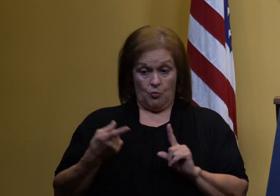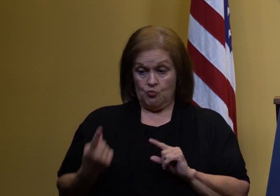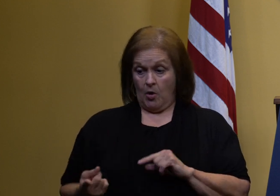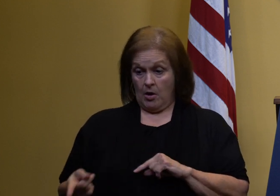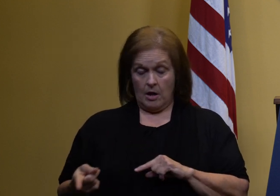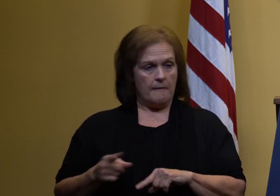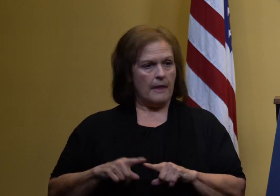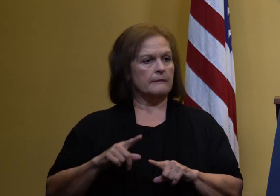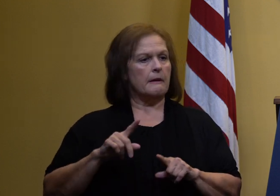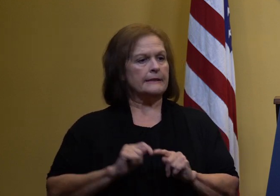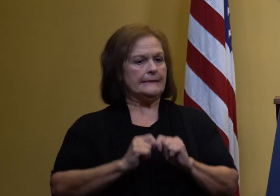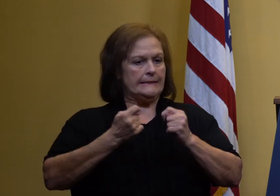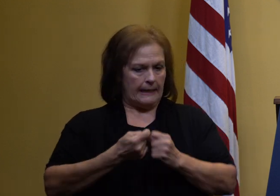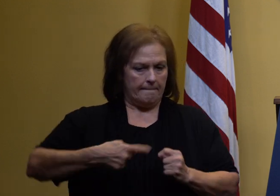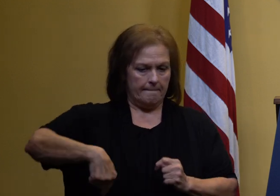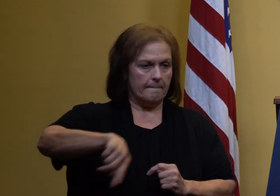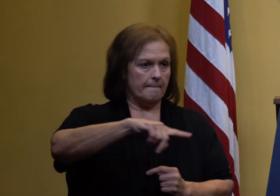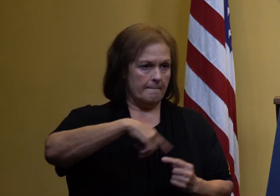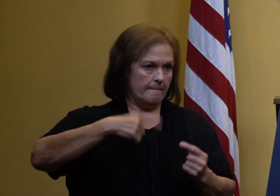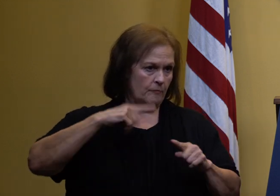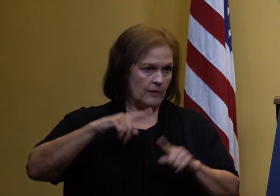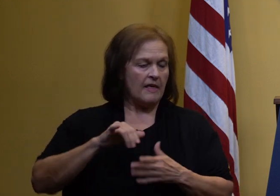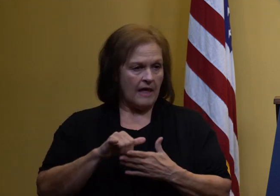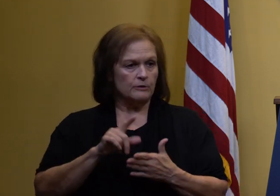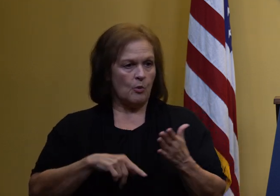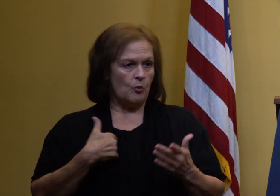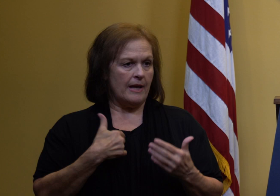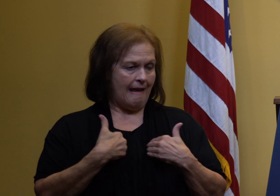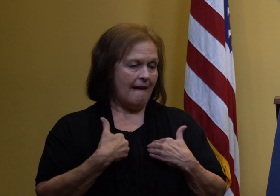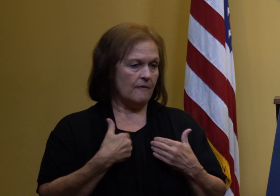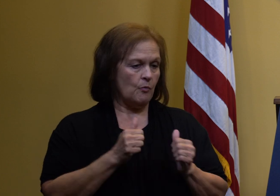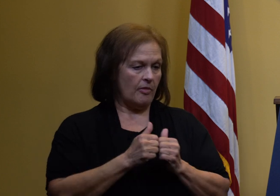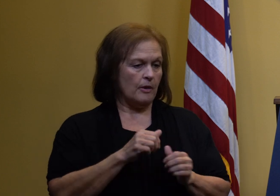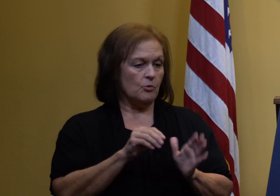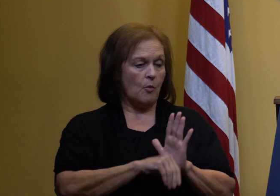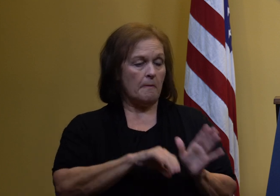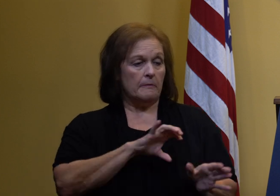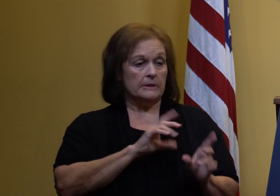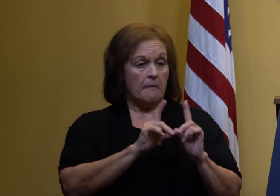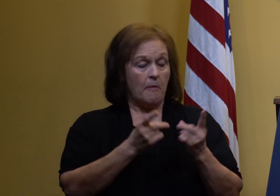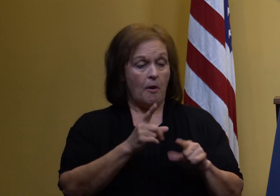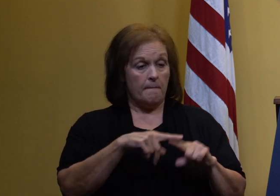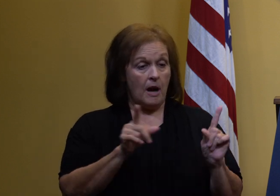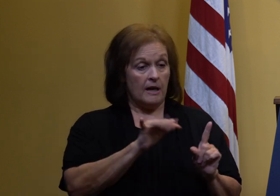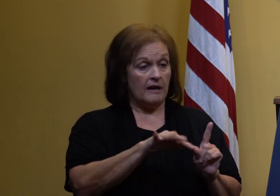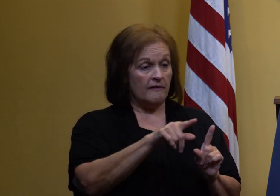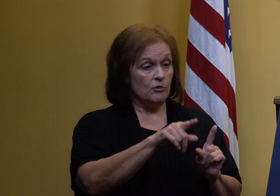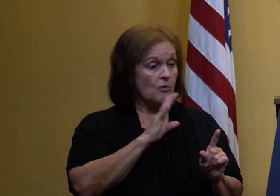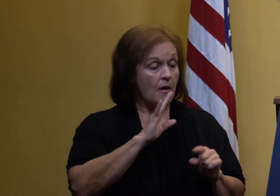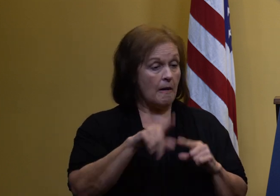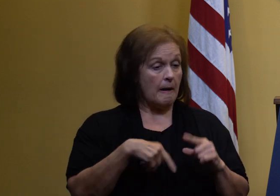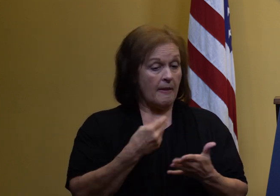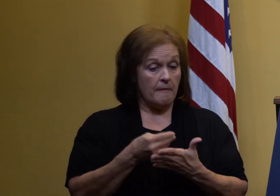It comes from a team of leadership, and that's what we have within the New Orleans Police Department. But if you ask about the budget